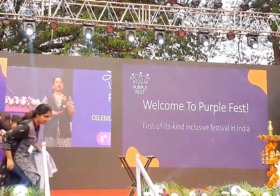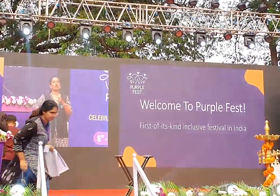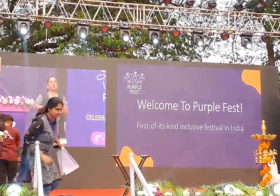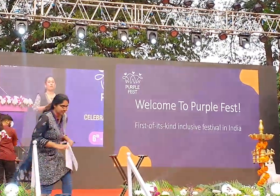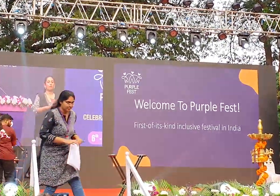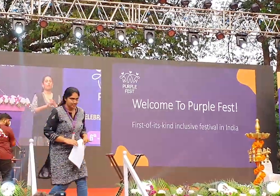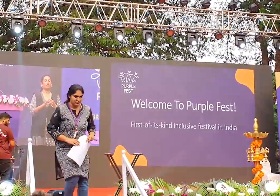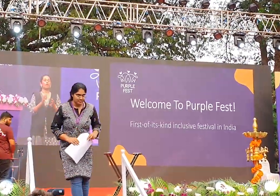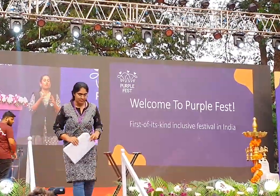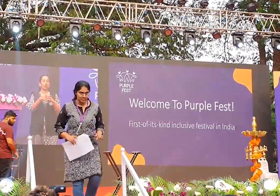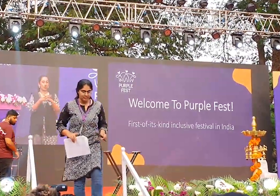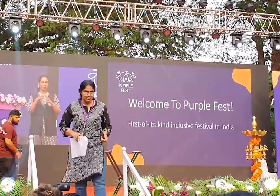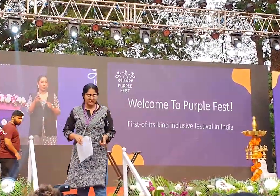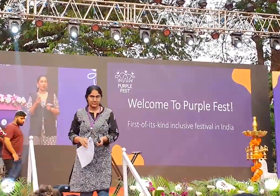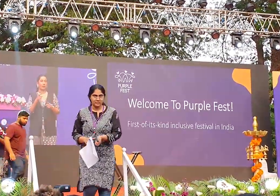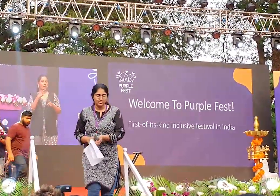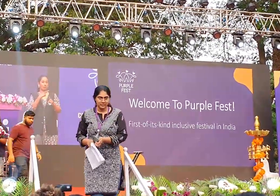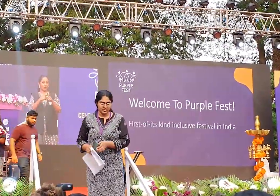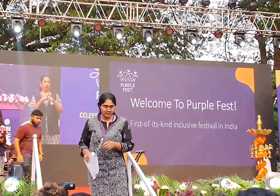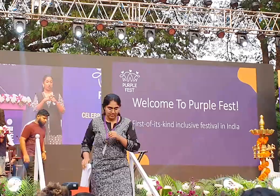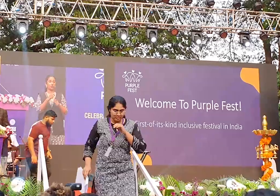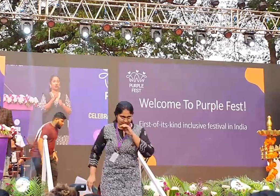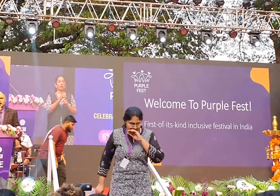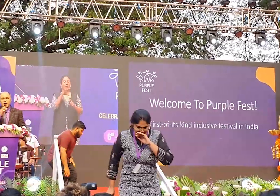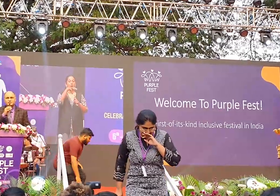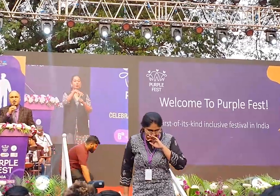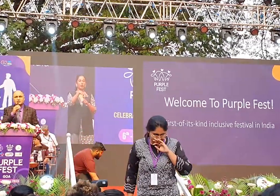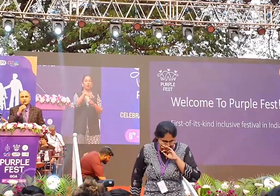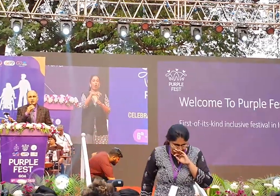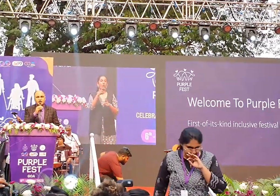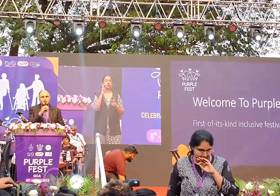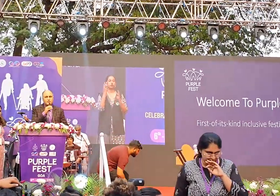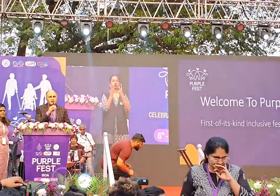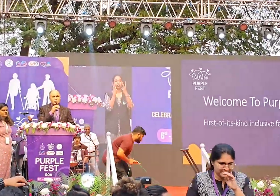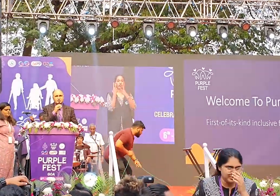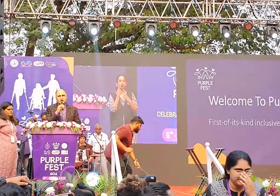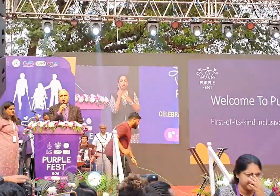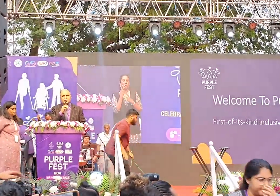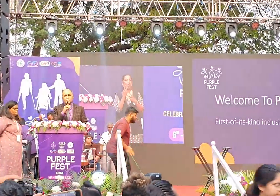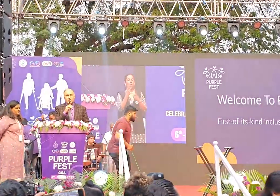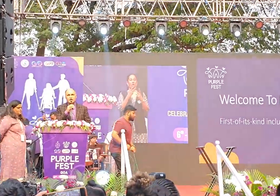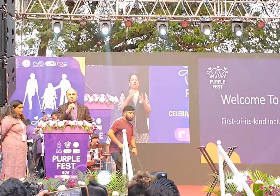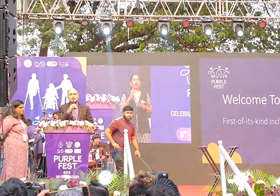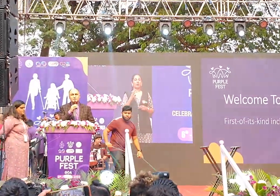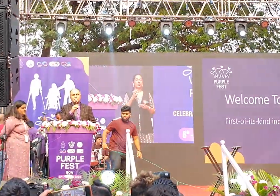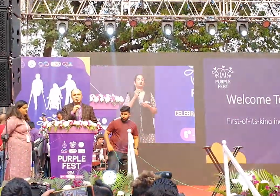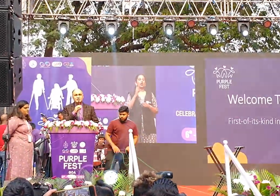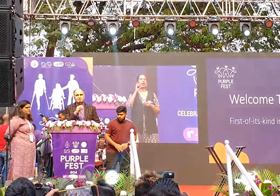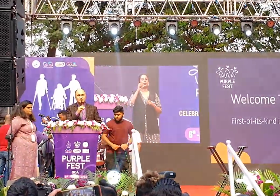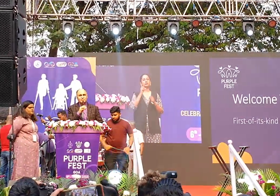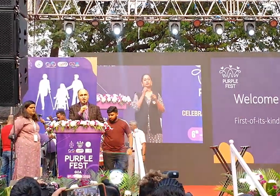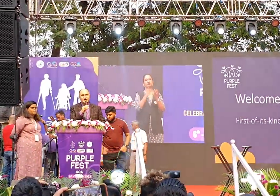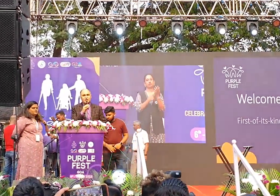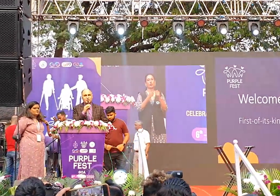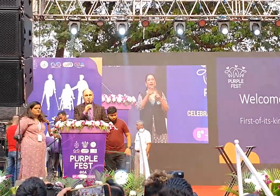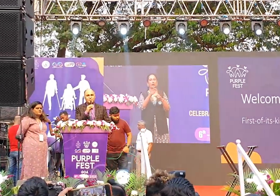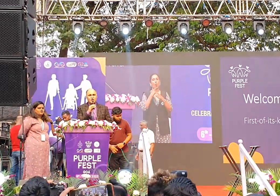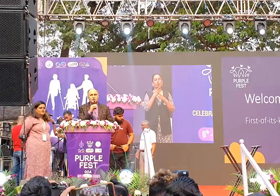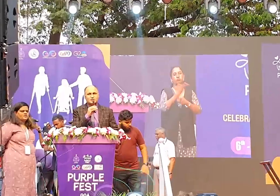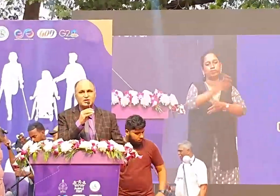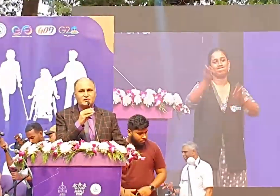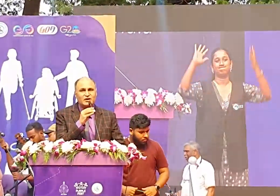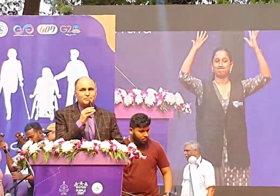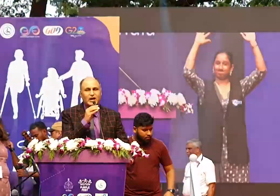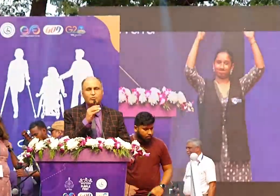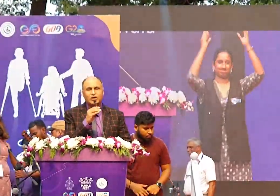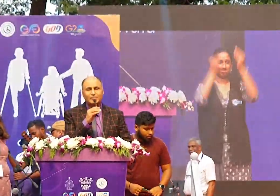Department of Tourism Goa, the Entertainment Society of Goa, and the Internet Radio Partners, Radio Oran. So please give them a big round of